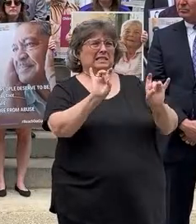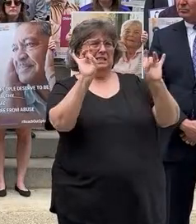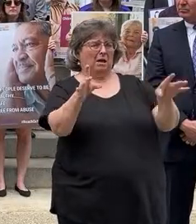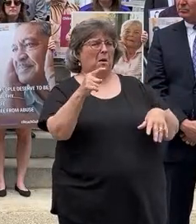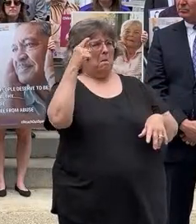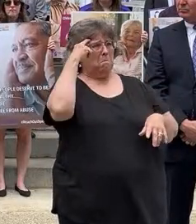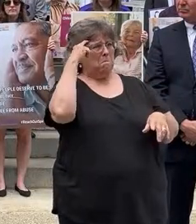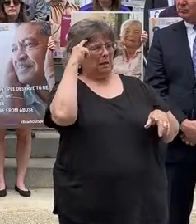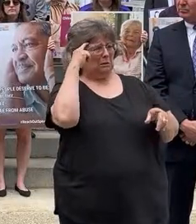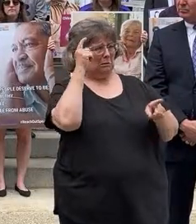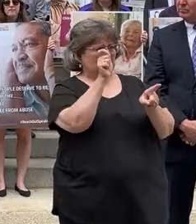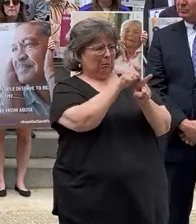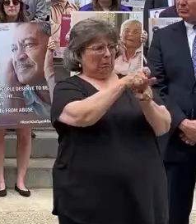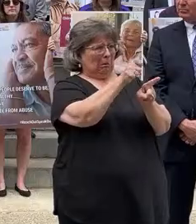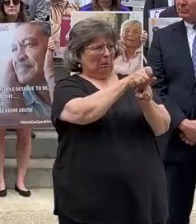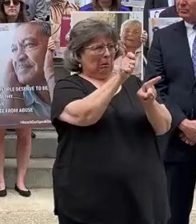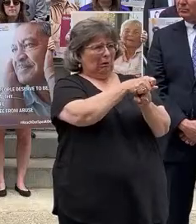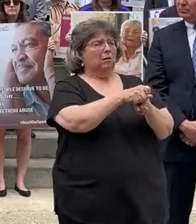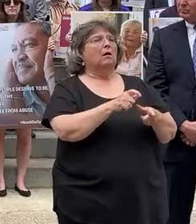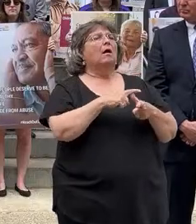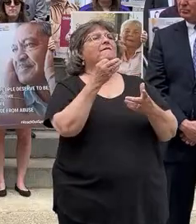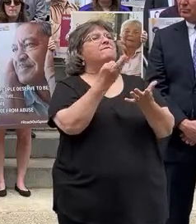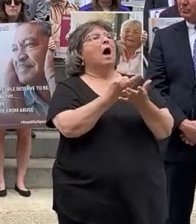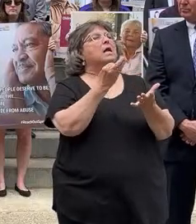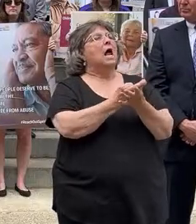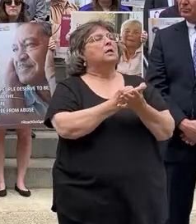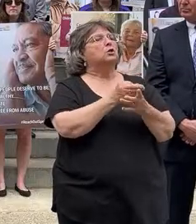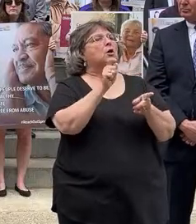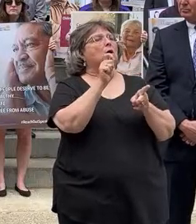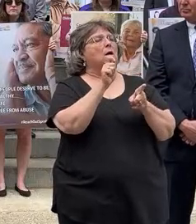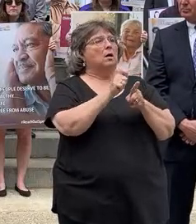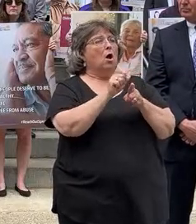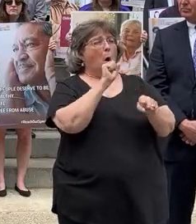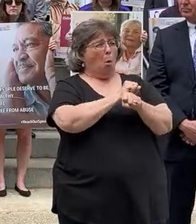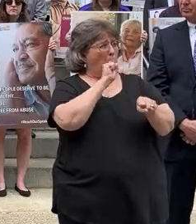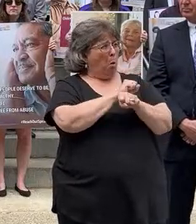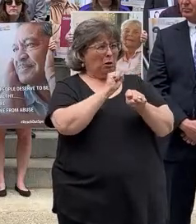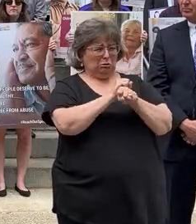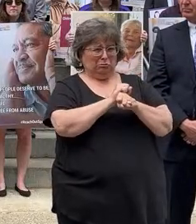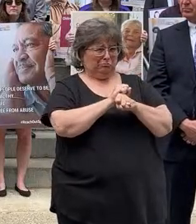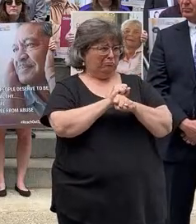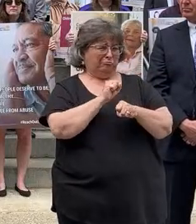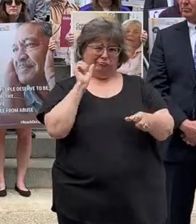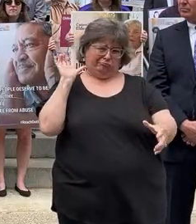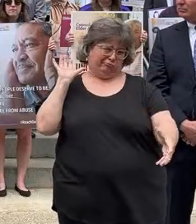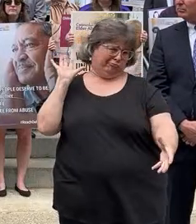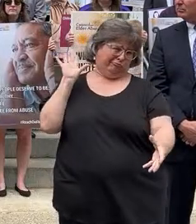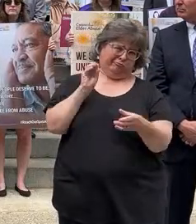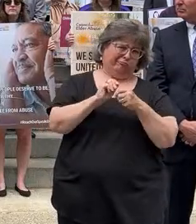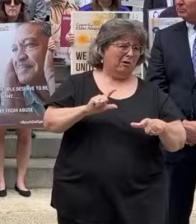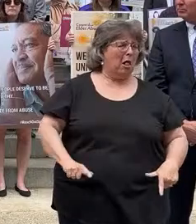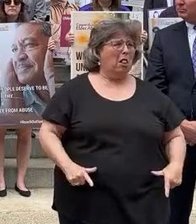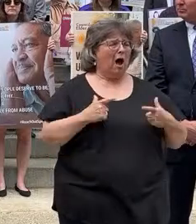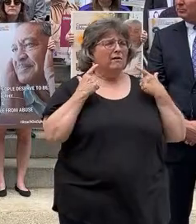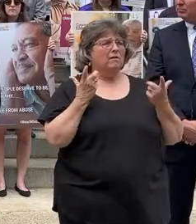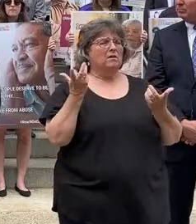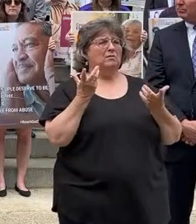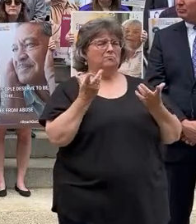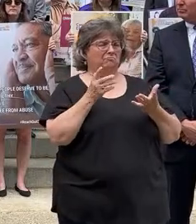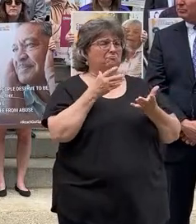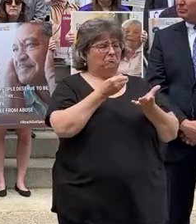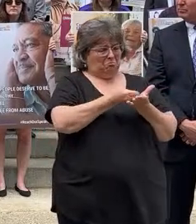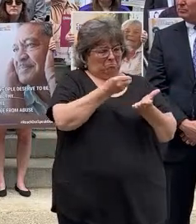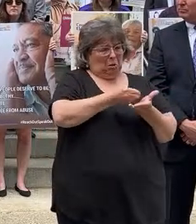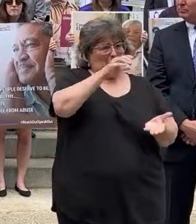it's mental abuse, and then financial abuse, where someone who worked his entire career, his or her career, built up a nice